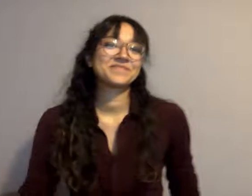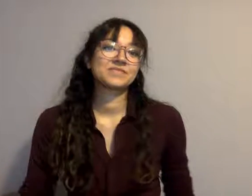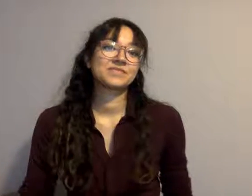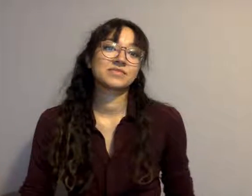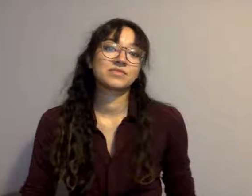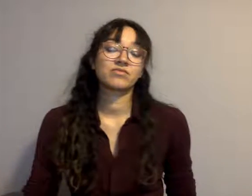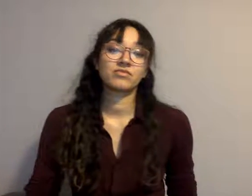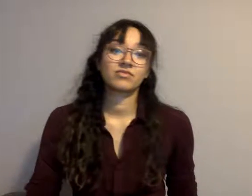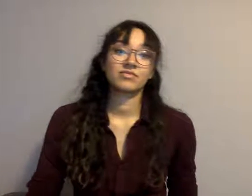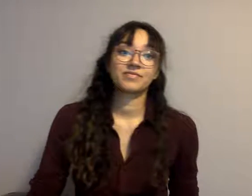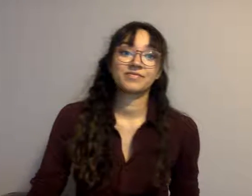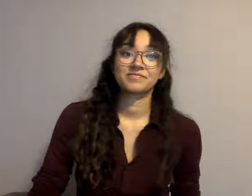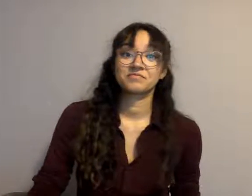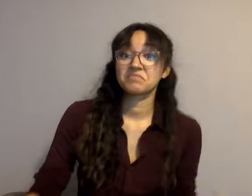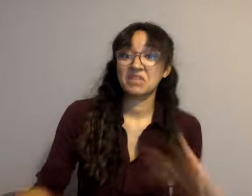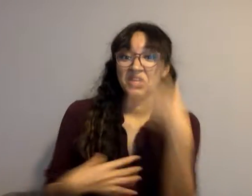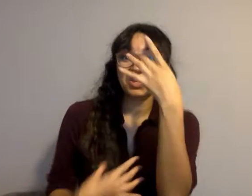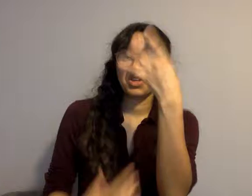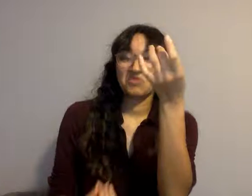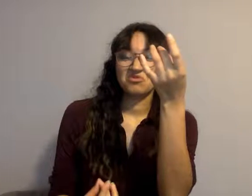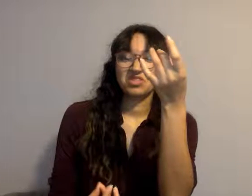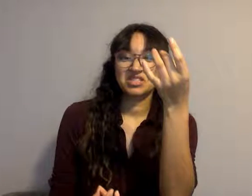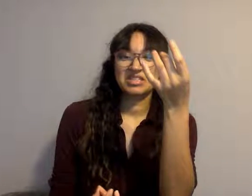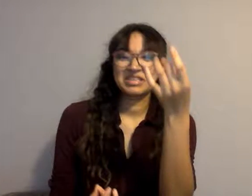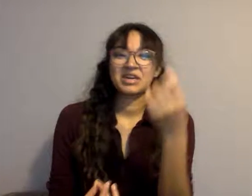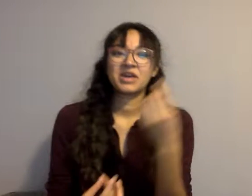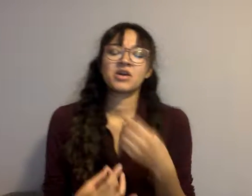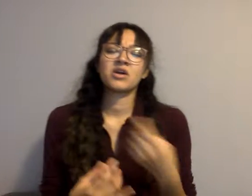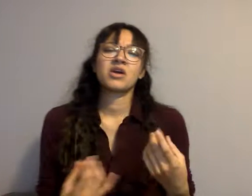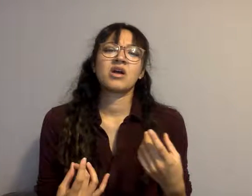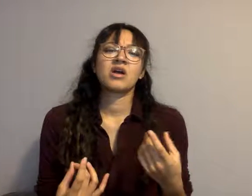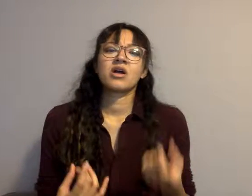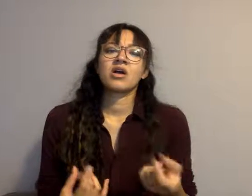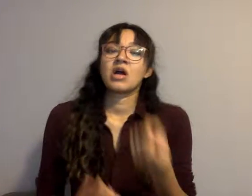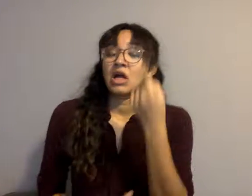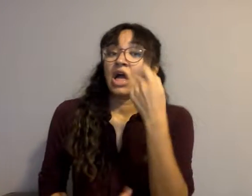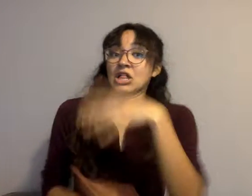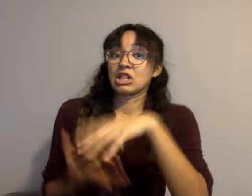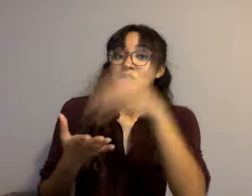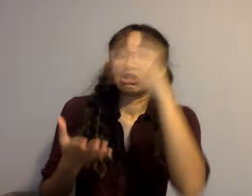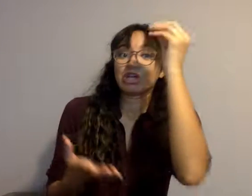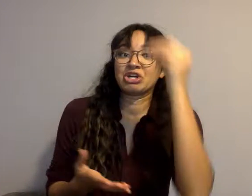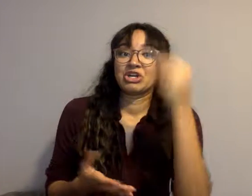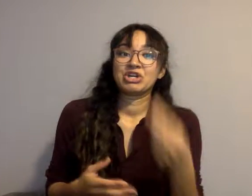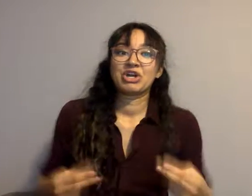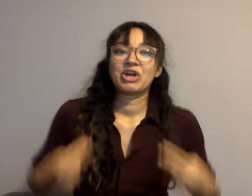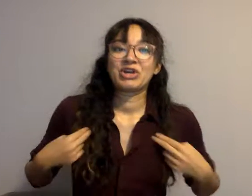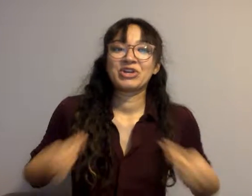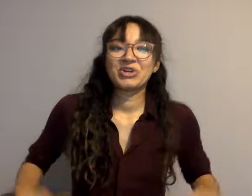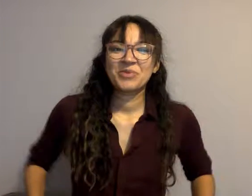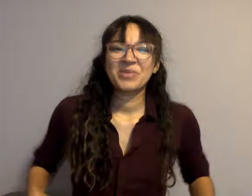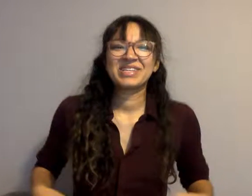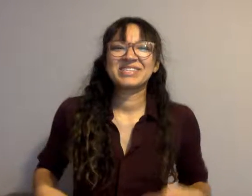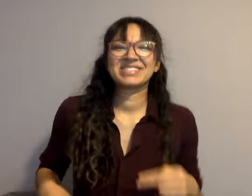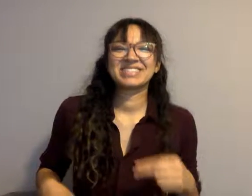One fun fact I learned while on the air with Keith Olbermann was that humans on the internet are scumbags.